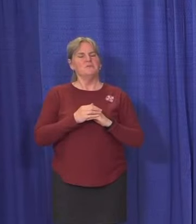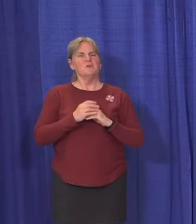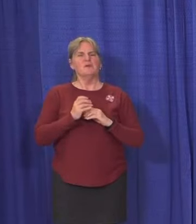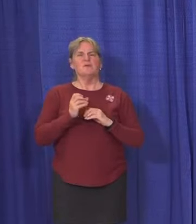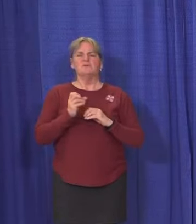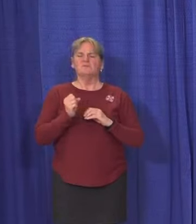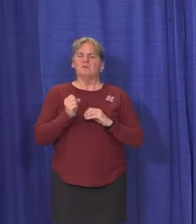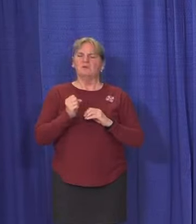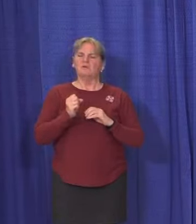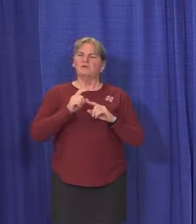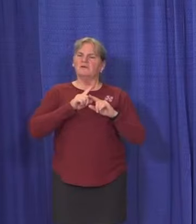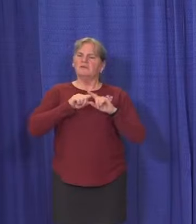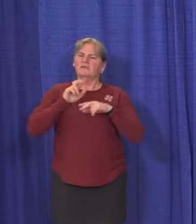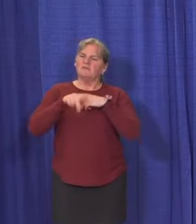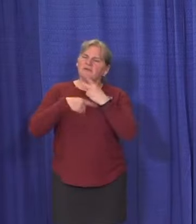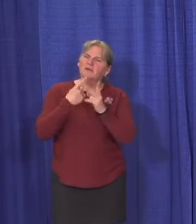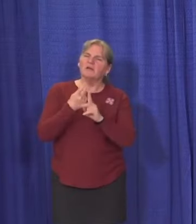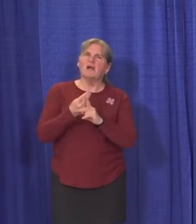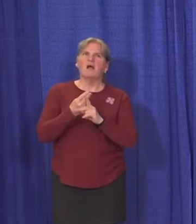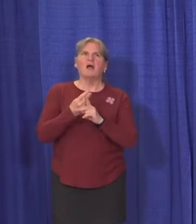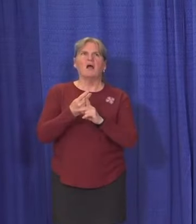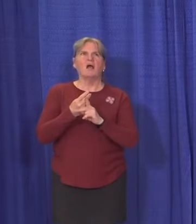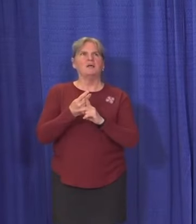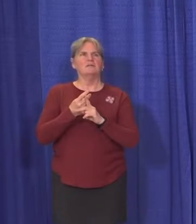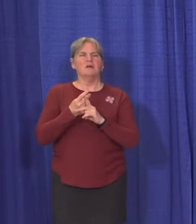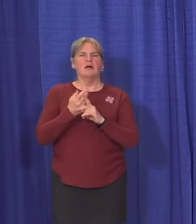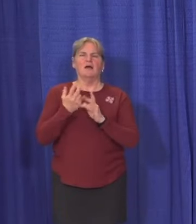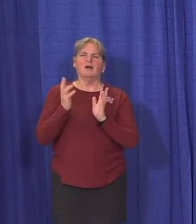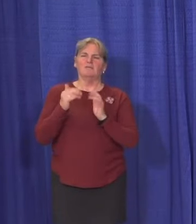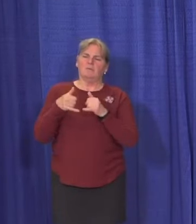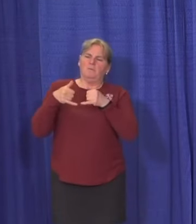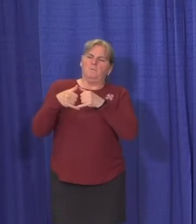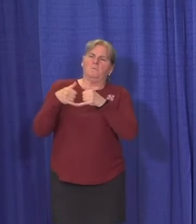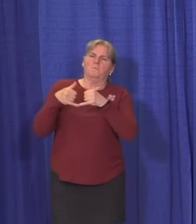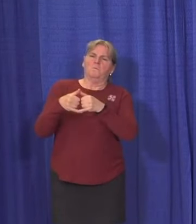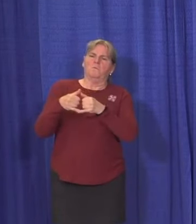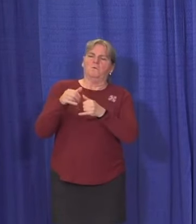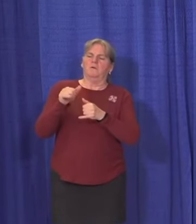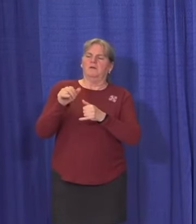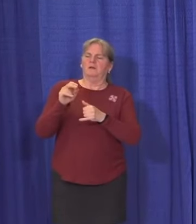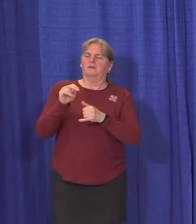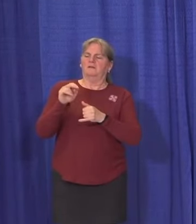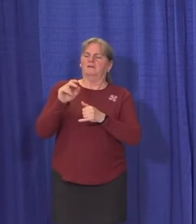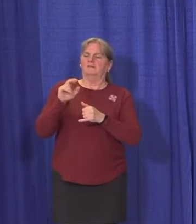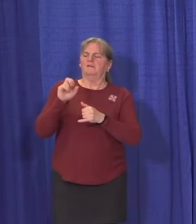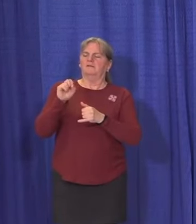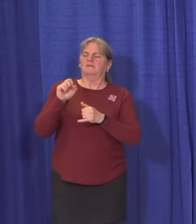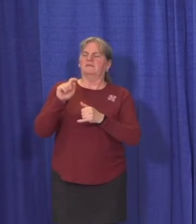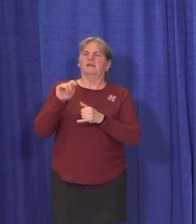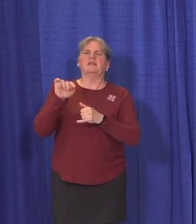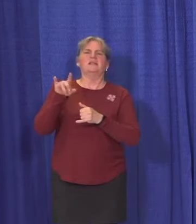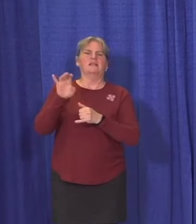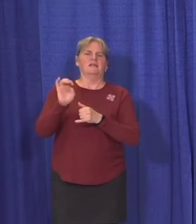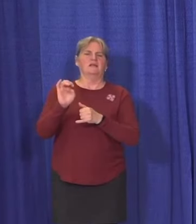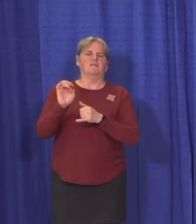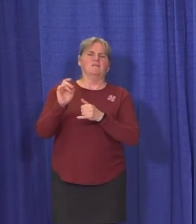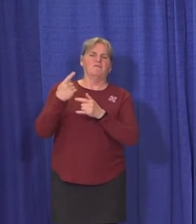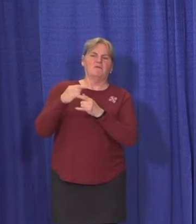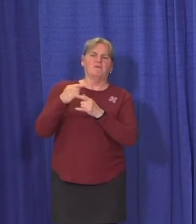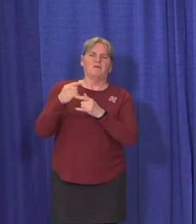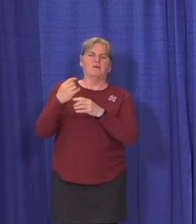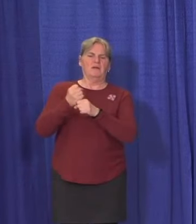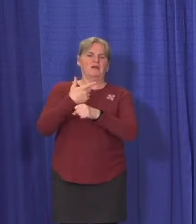types of incentives. I think the concept of incentives is one of the tools that we should continue to look at.